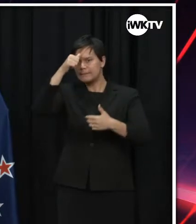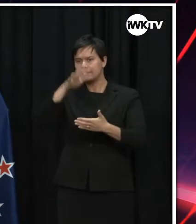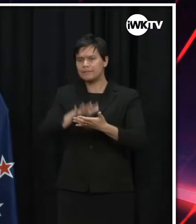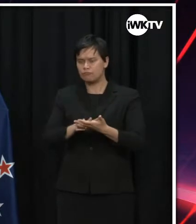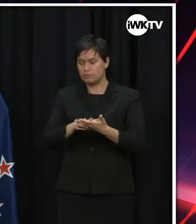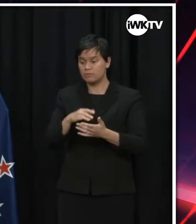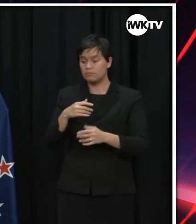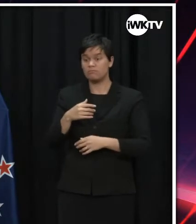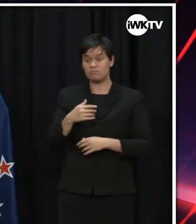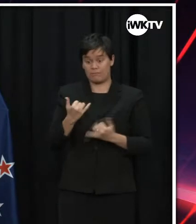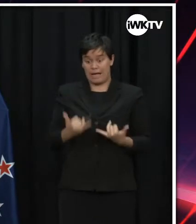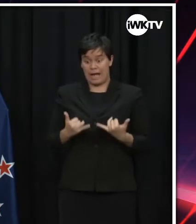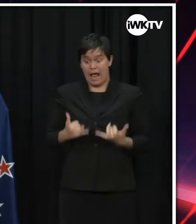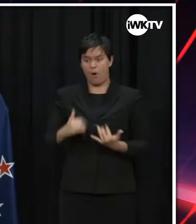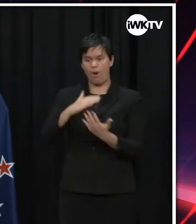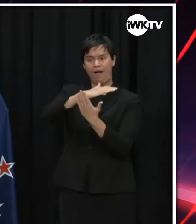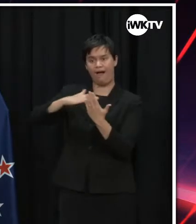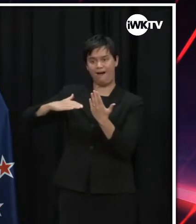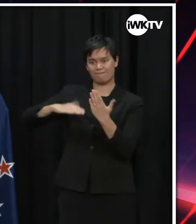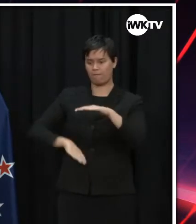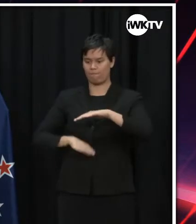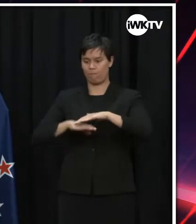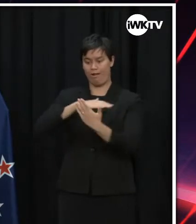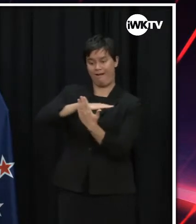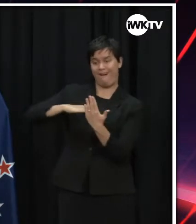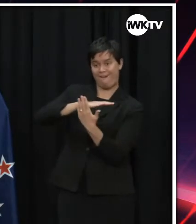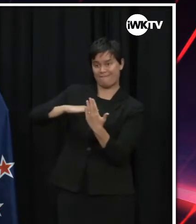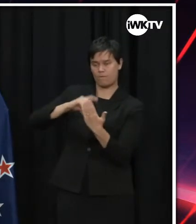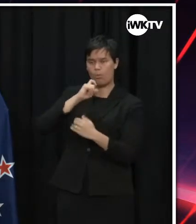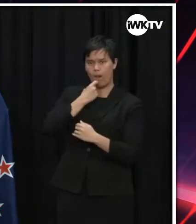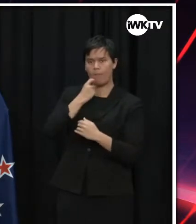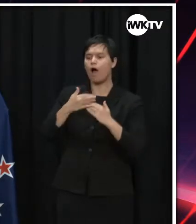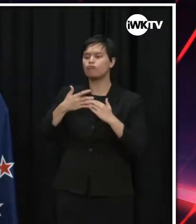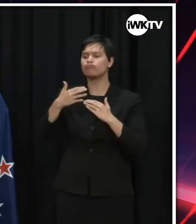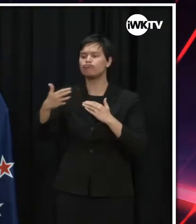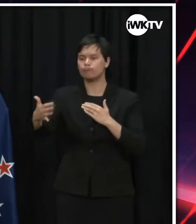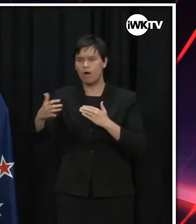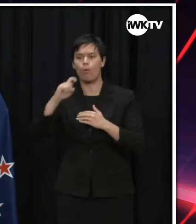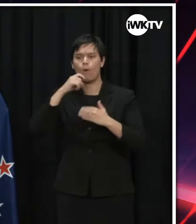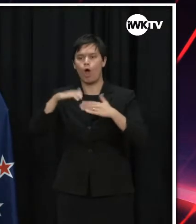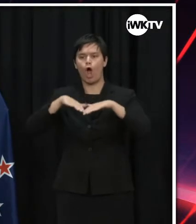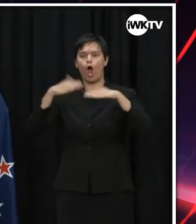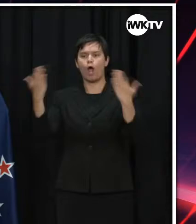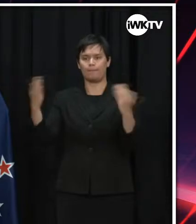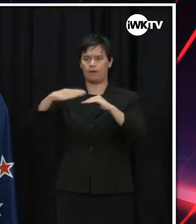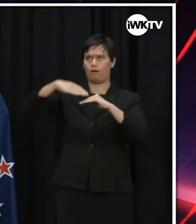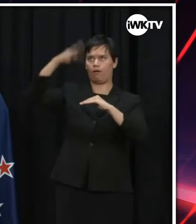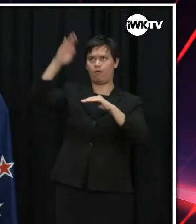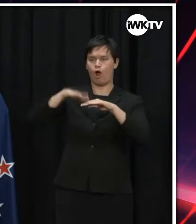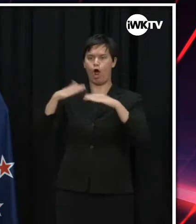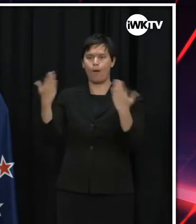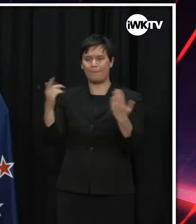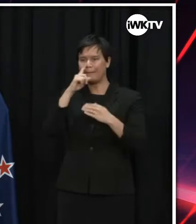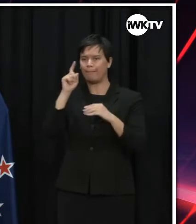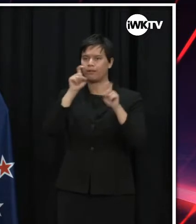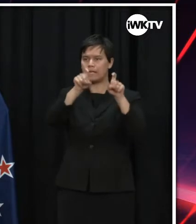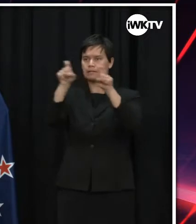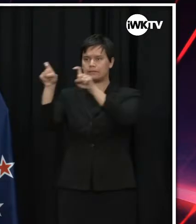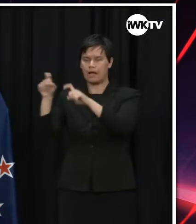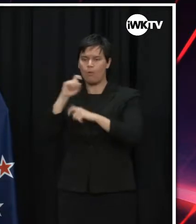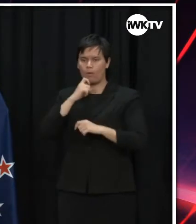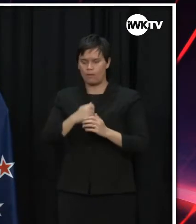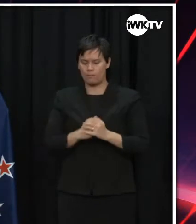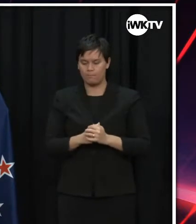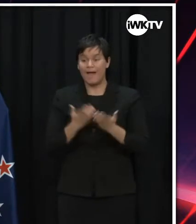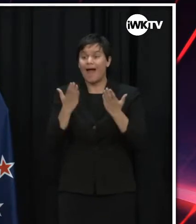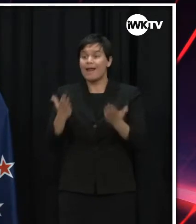capacity soon. I do want to finish today with a reminder of what Cabinet considers when it comes to any decisions on alert